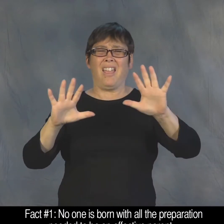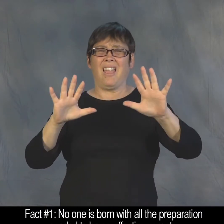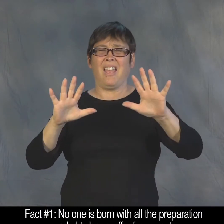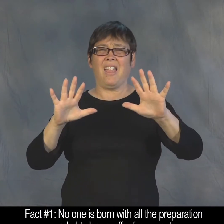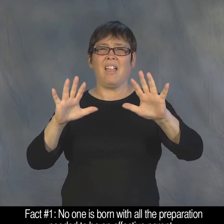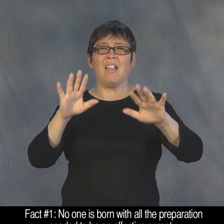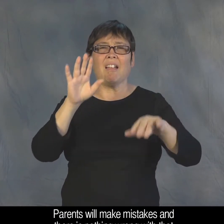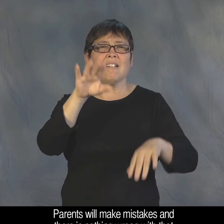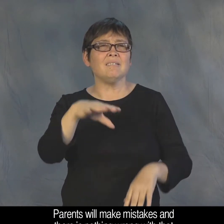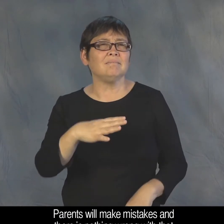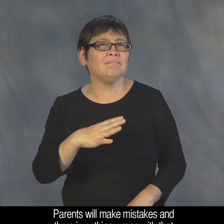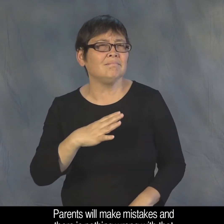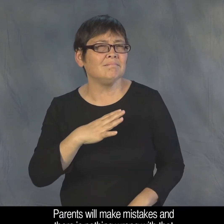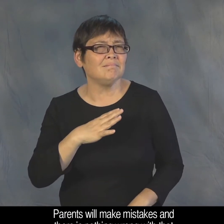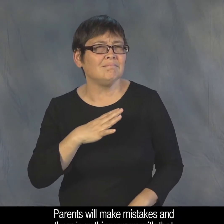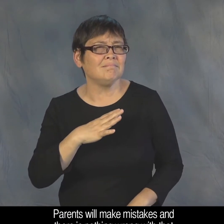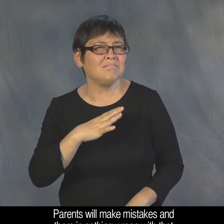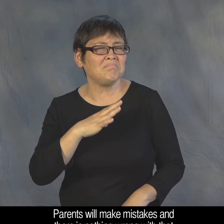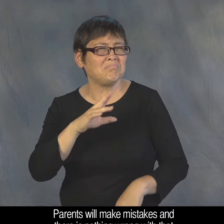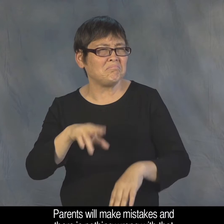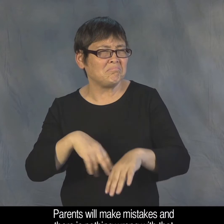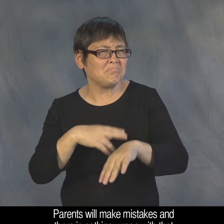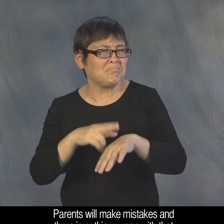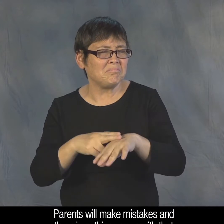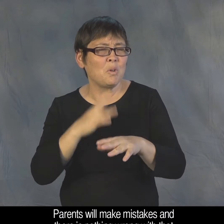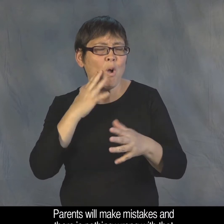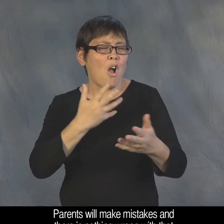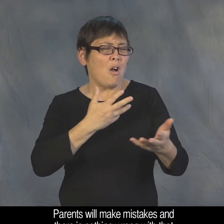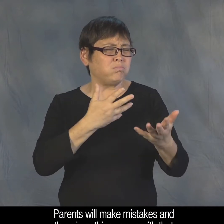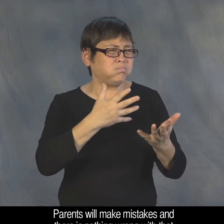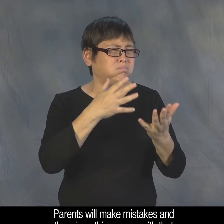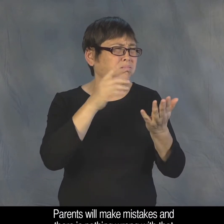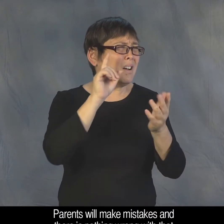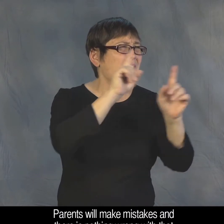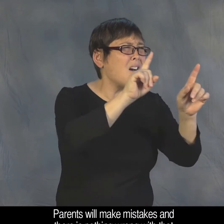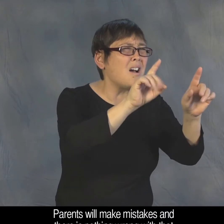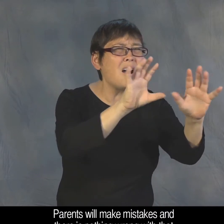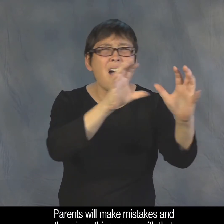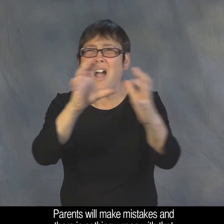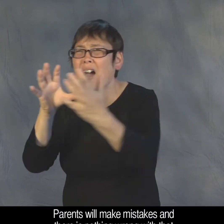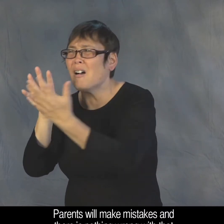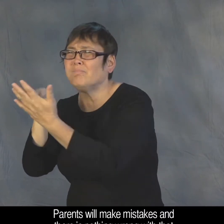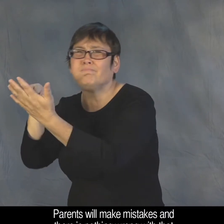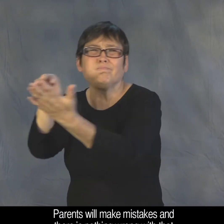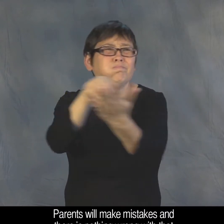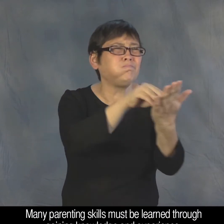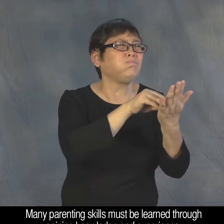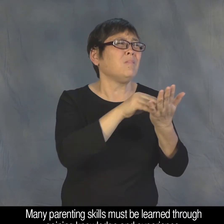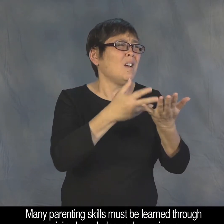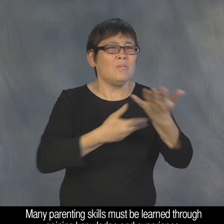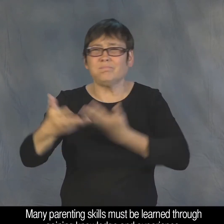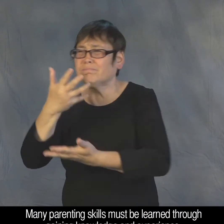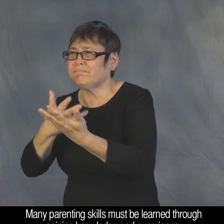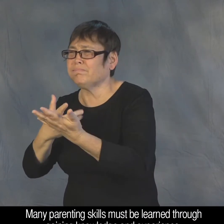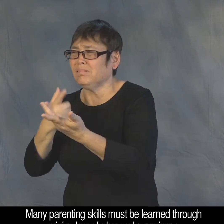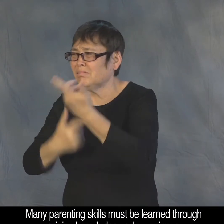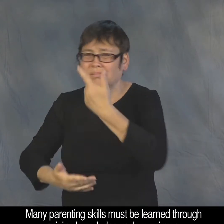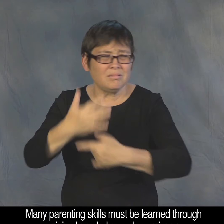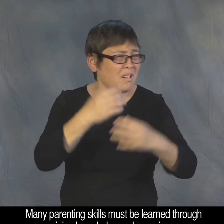parent. Parents will make mistakes, and there's nothing wrong with that. Many parenting skills must